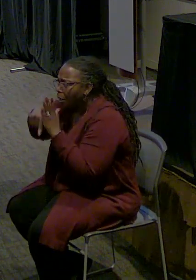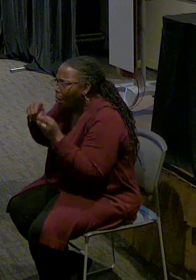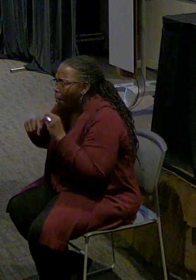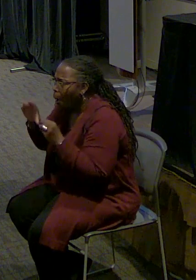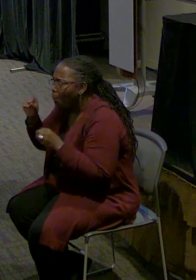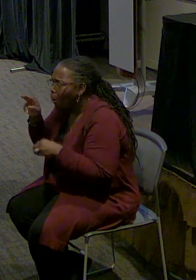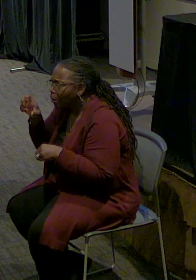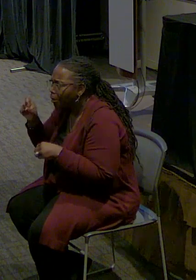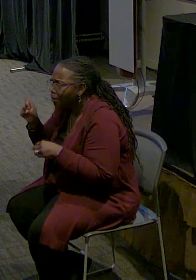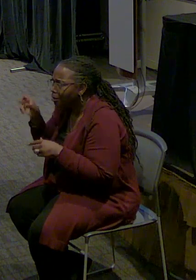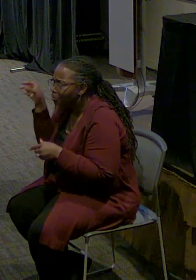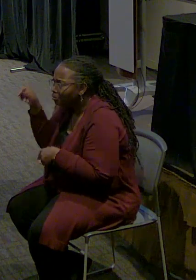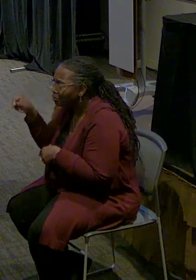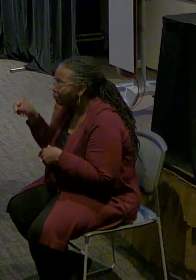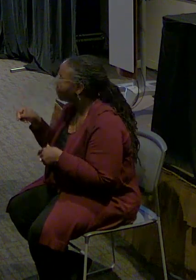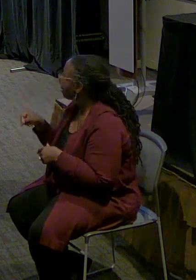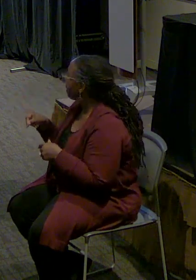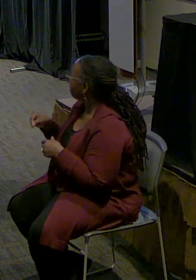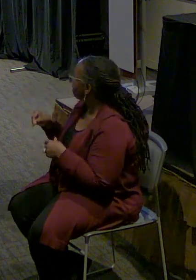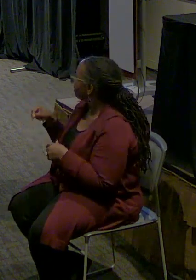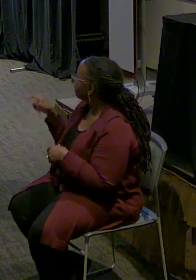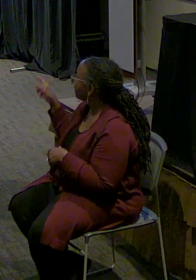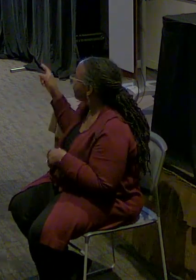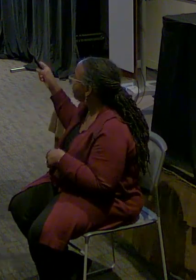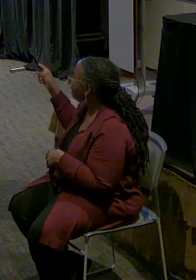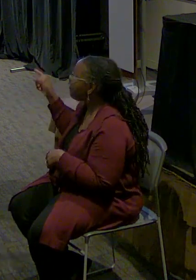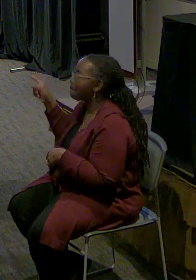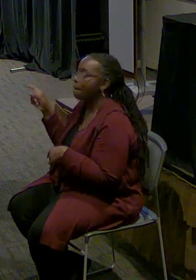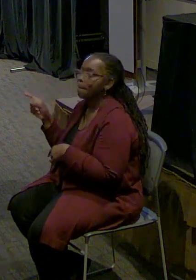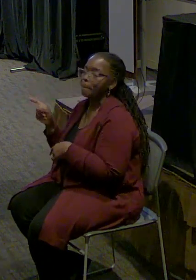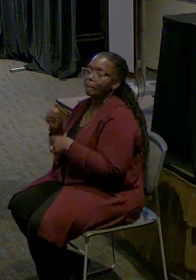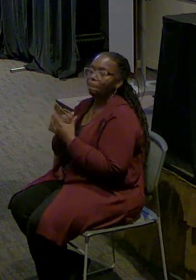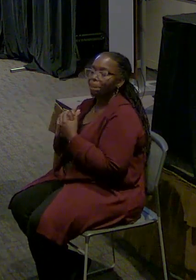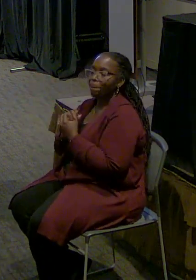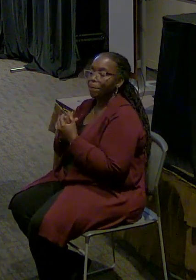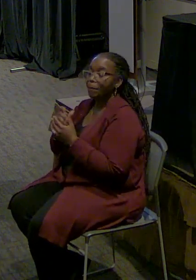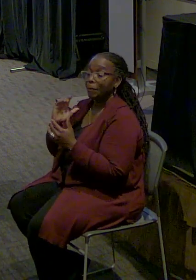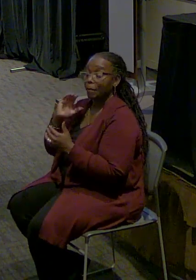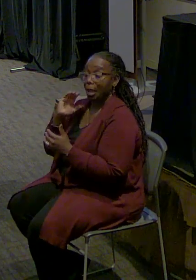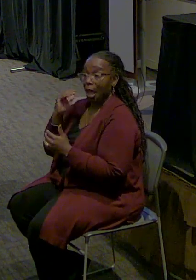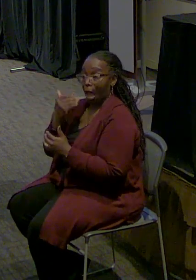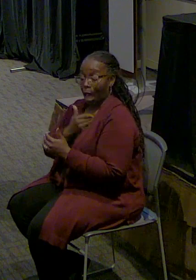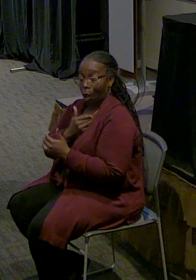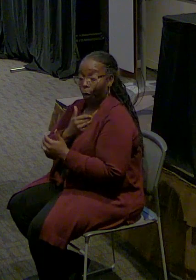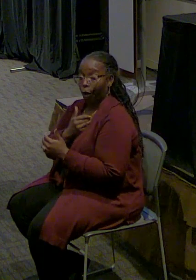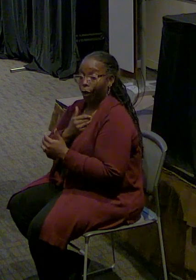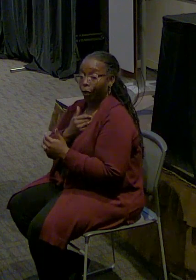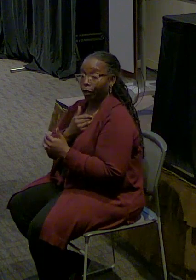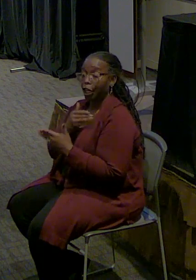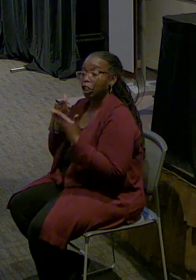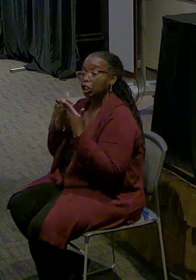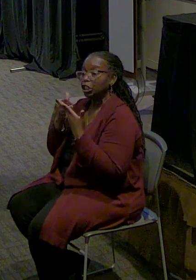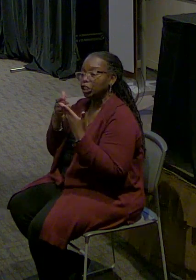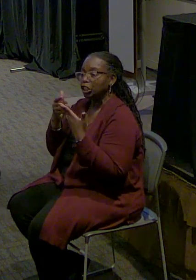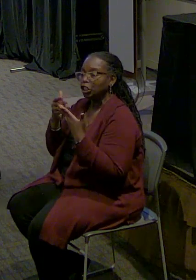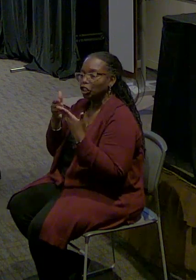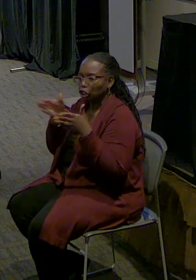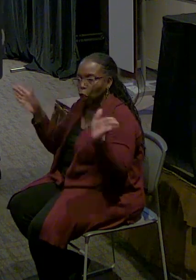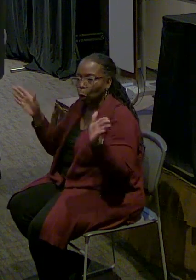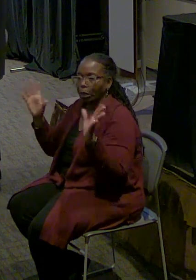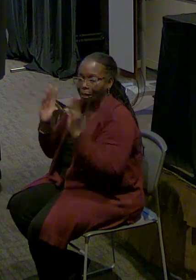Sure. Yeah. And you chime in if I miss anything. So our General Assembly has